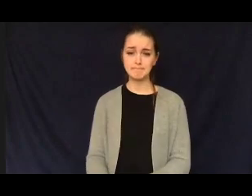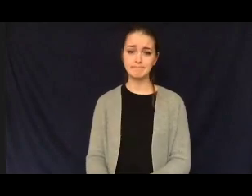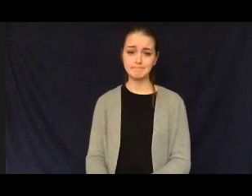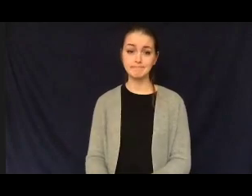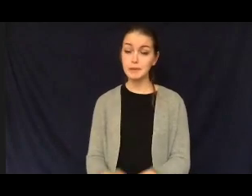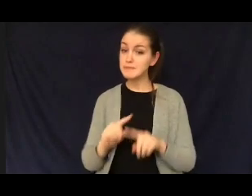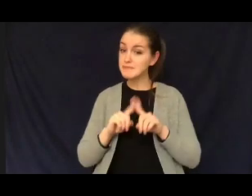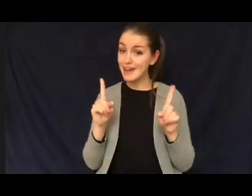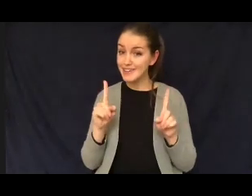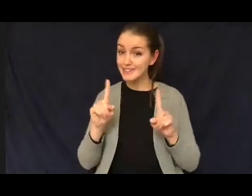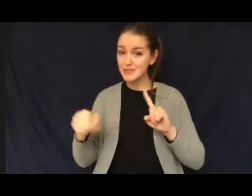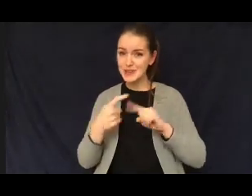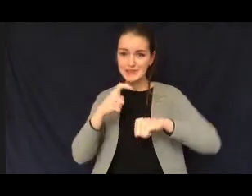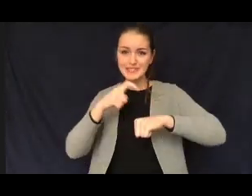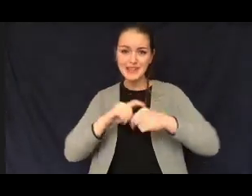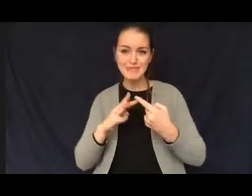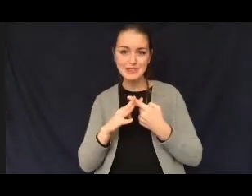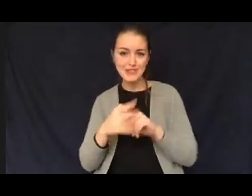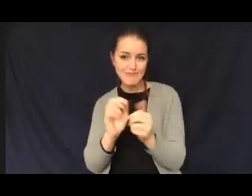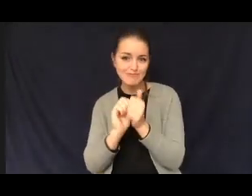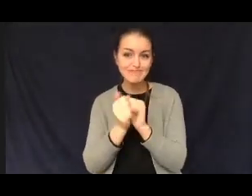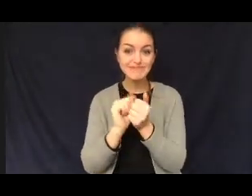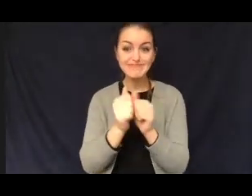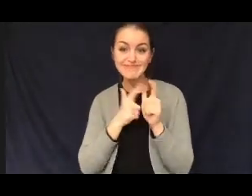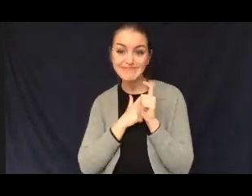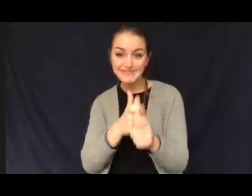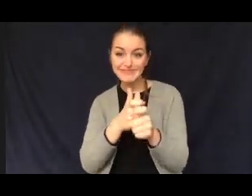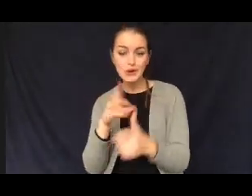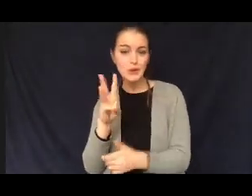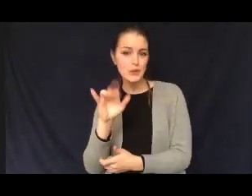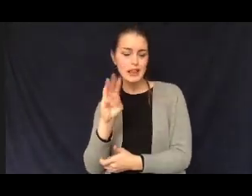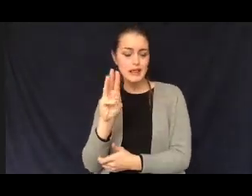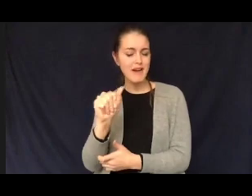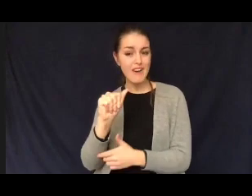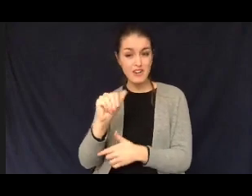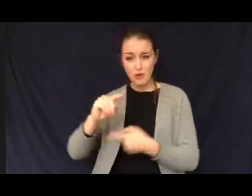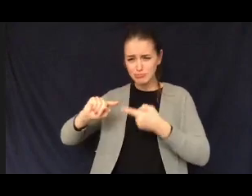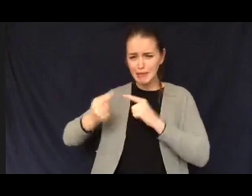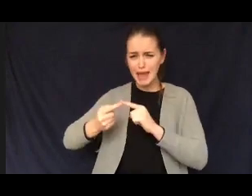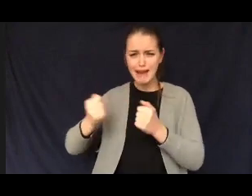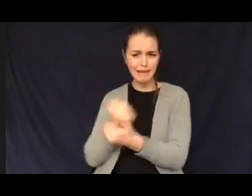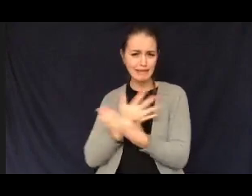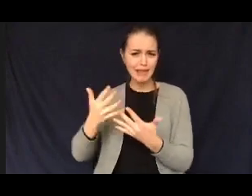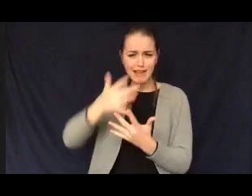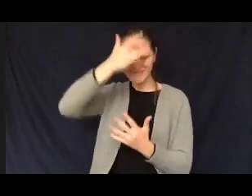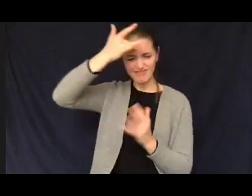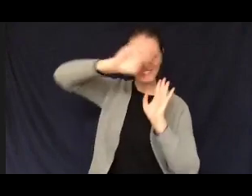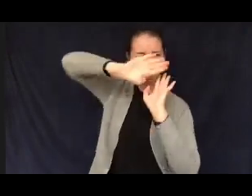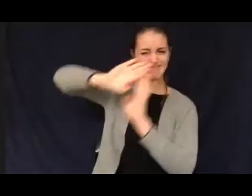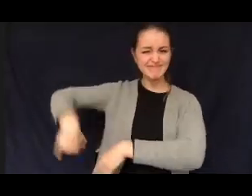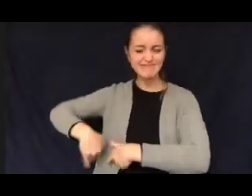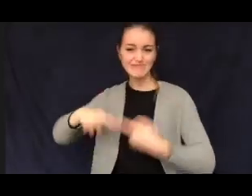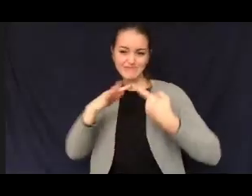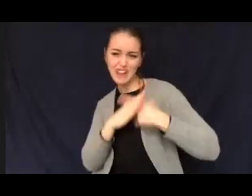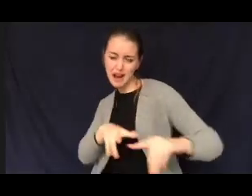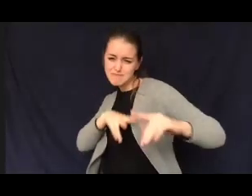Yet once it was her turn to compete, Wilma forgot her ankle and everything else. She